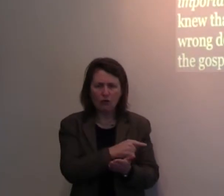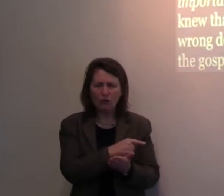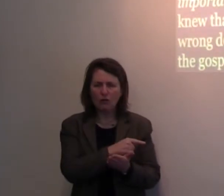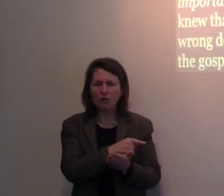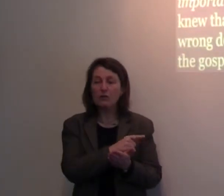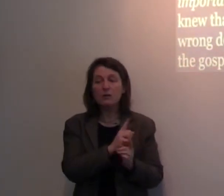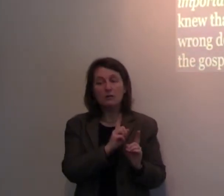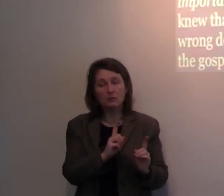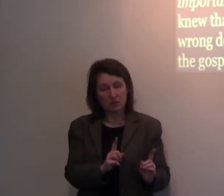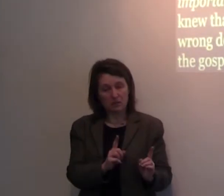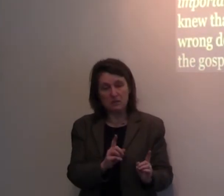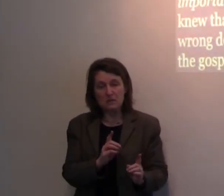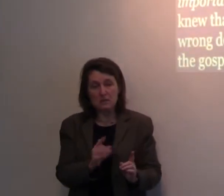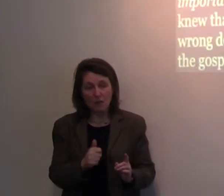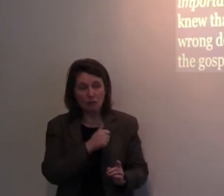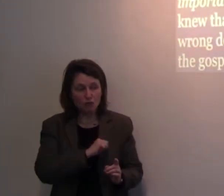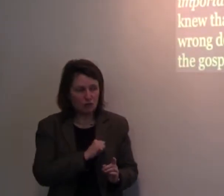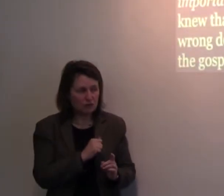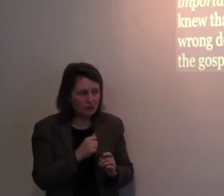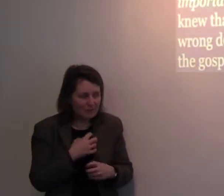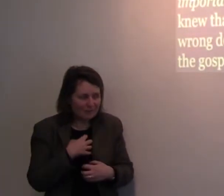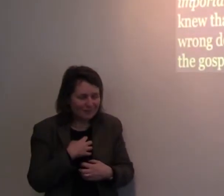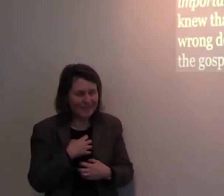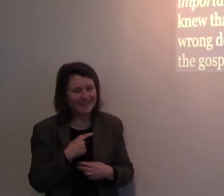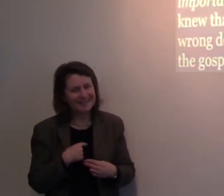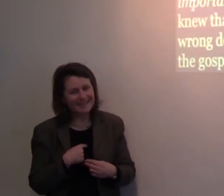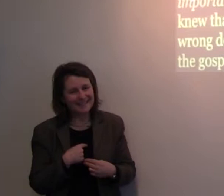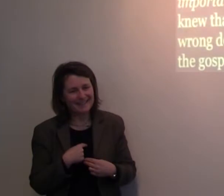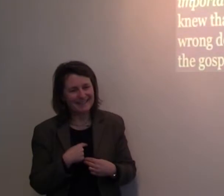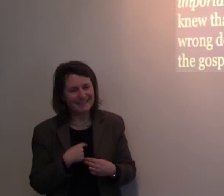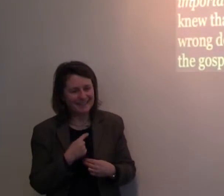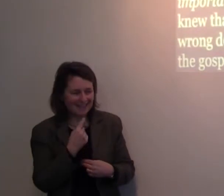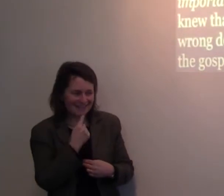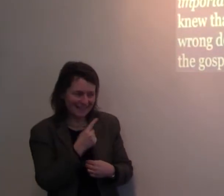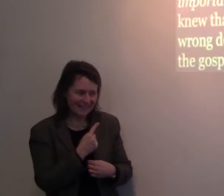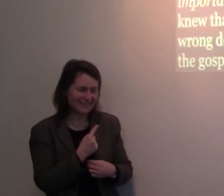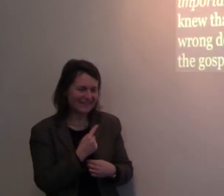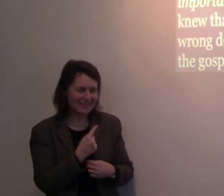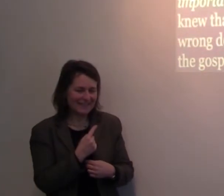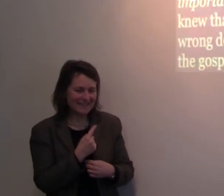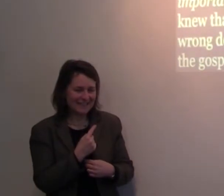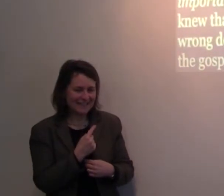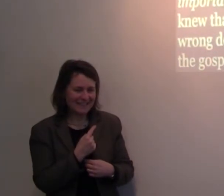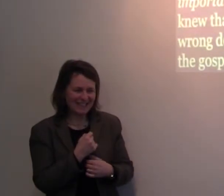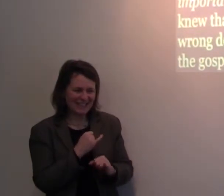but some Christians were afraid. They said, we should not criticize these men